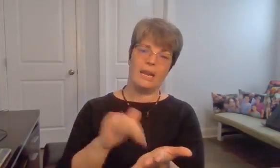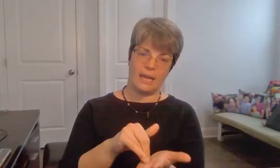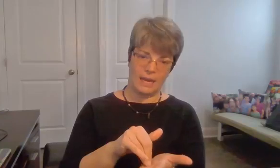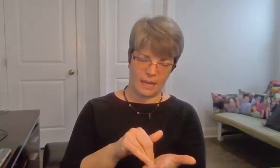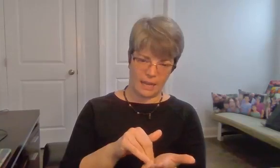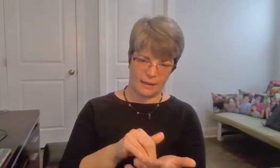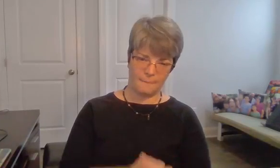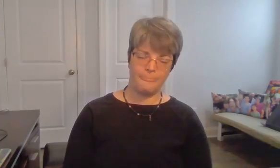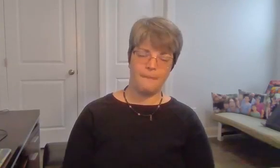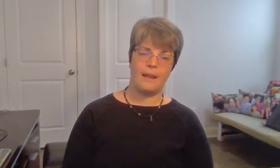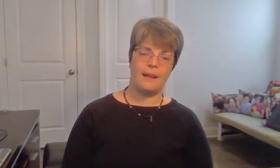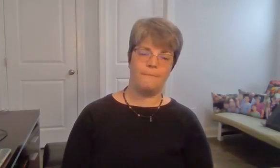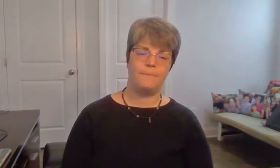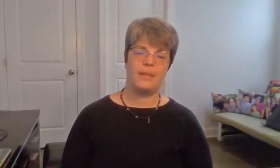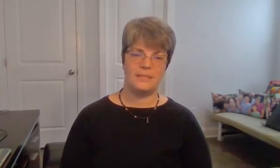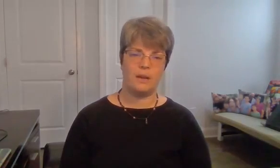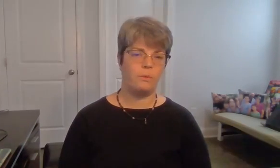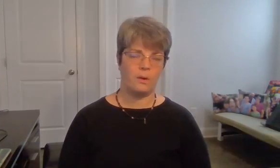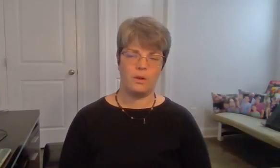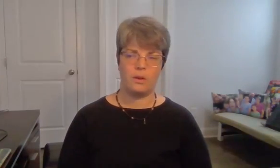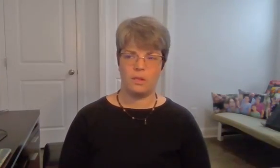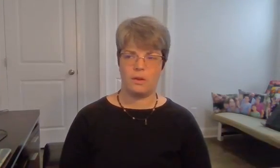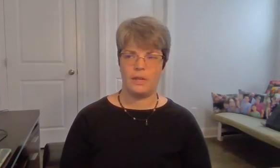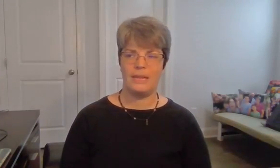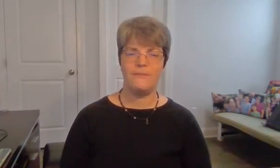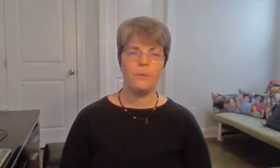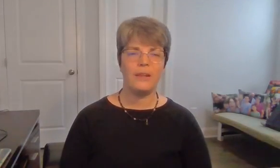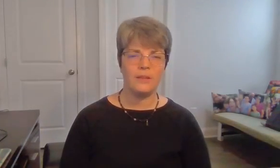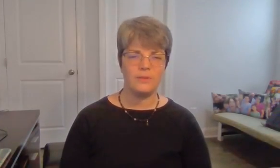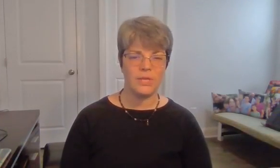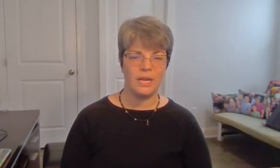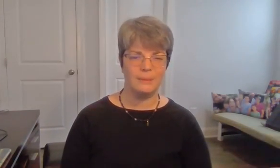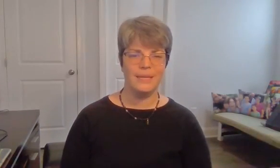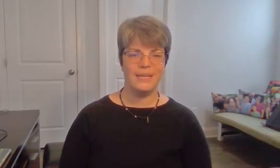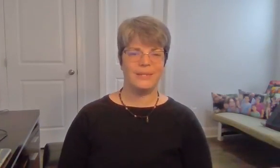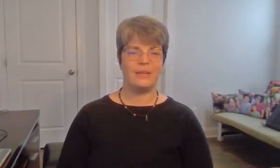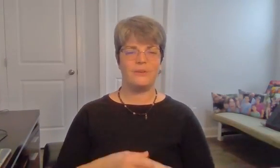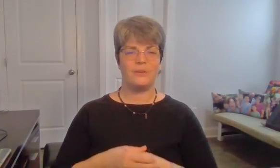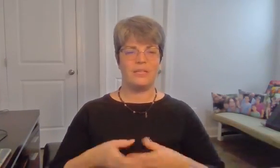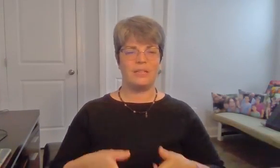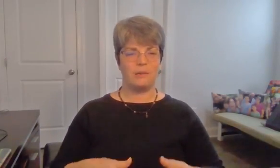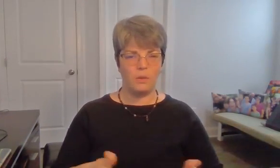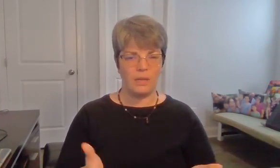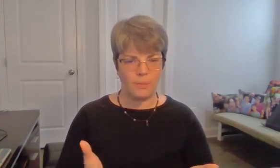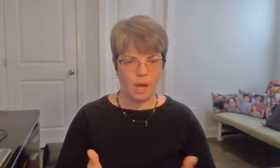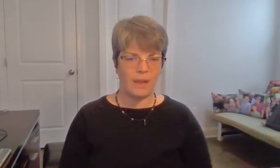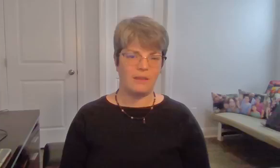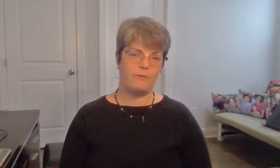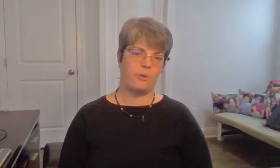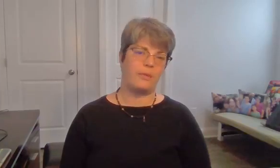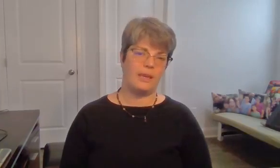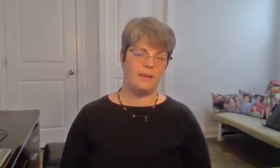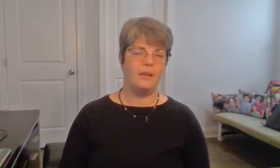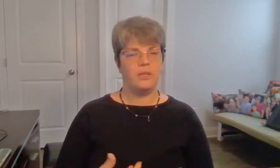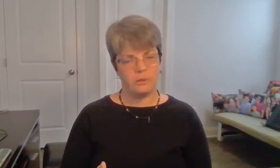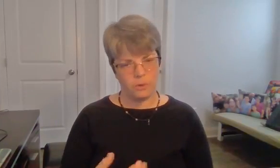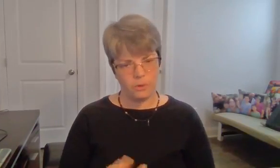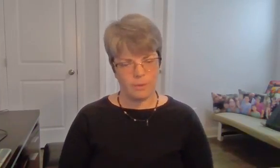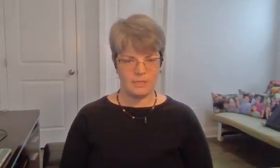again and again. That's how we're all going to learn it, even when it feels dumb. So like if you're sitting there rolling a ball back and forth with a kid, so you roll the ball to the